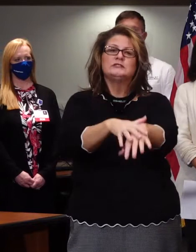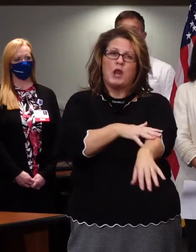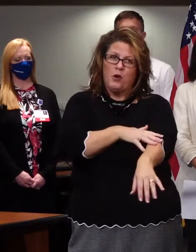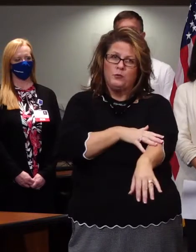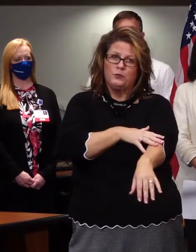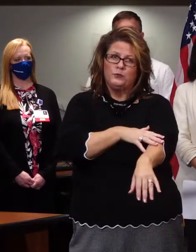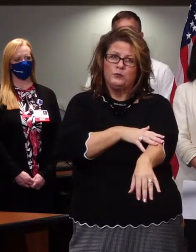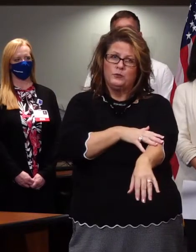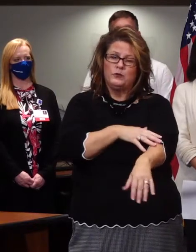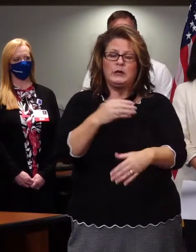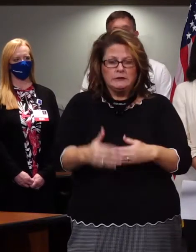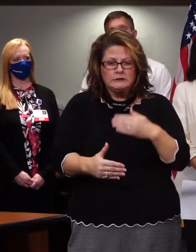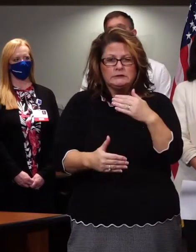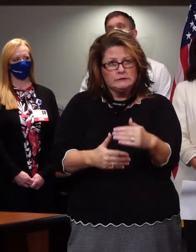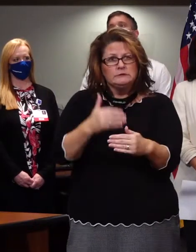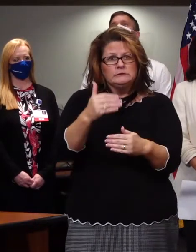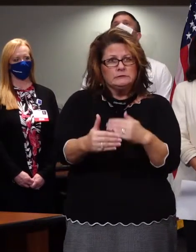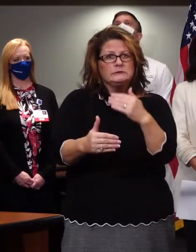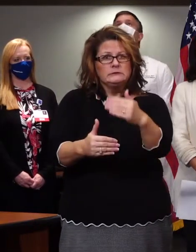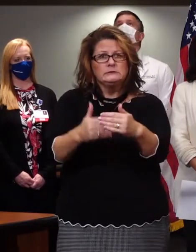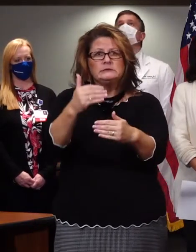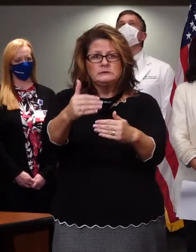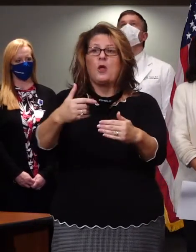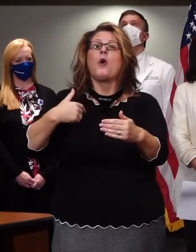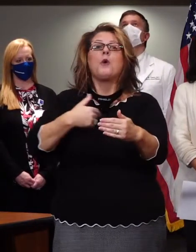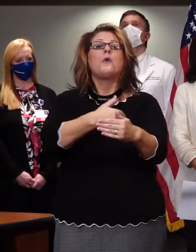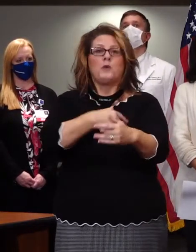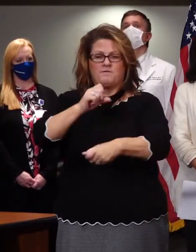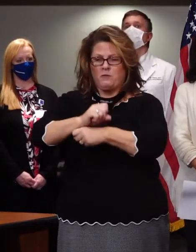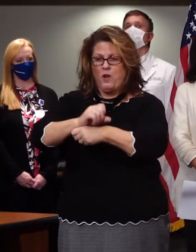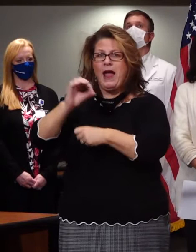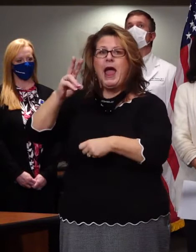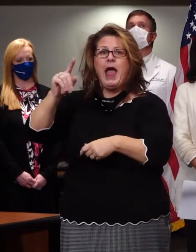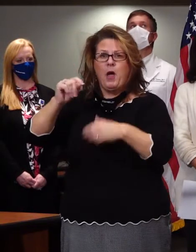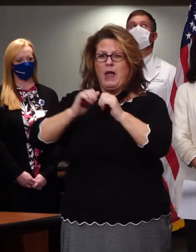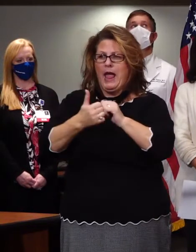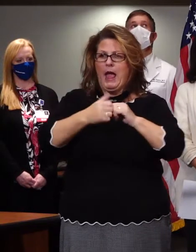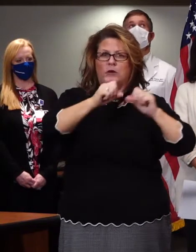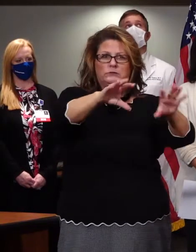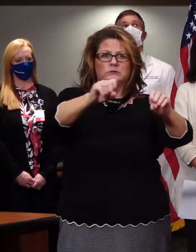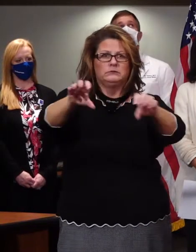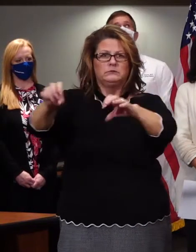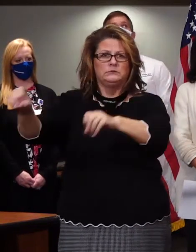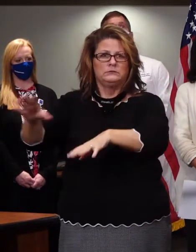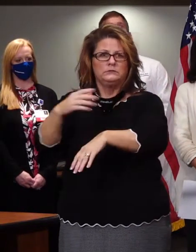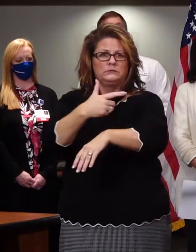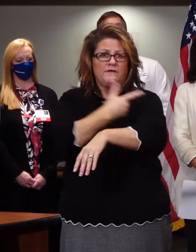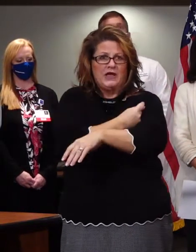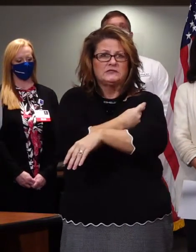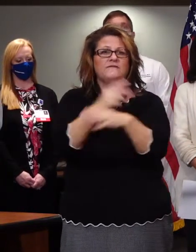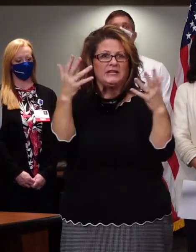process. Now, we have worked on our distribution system for the vaccine for some time. We